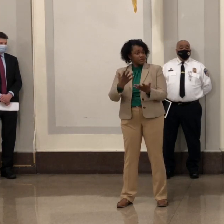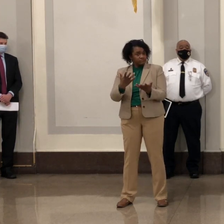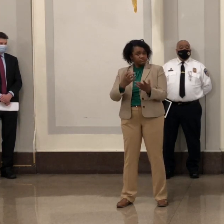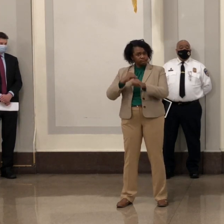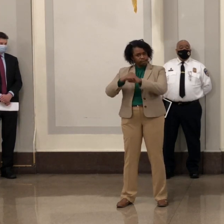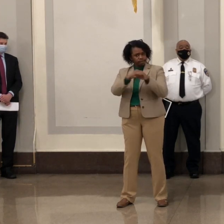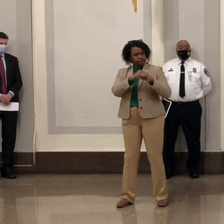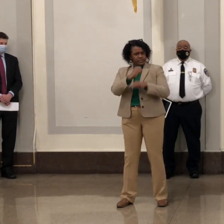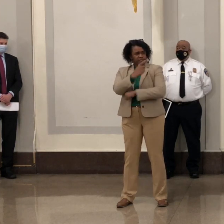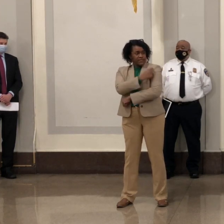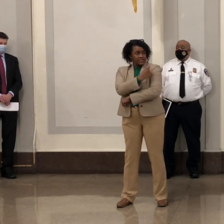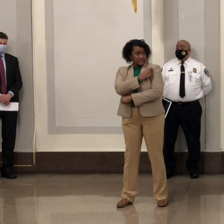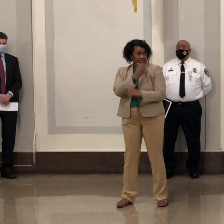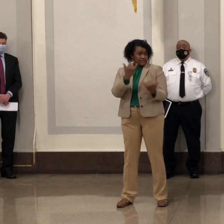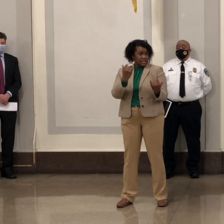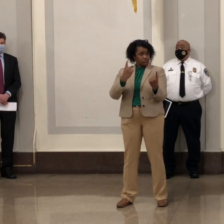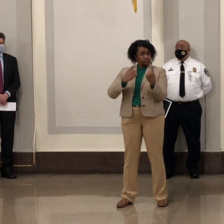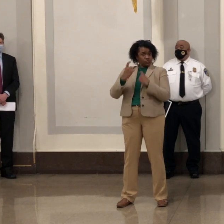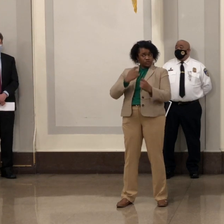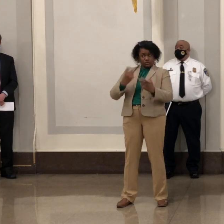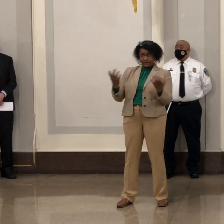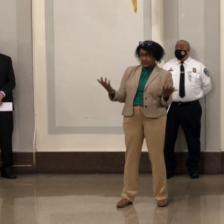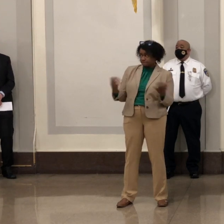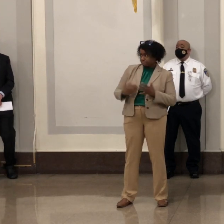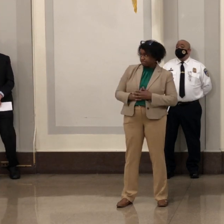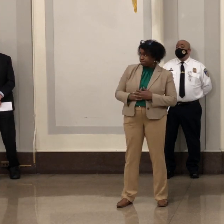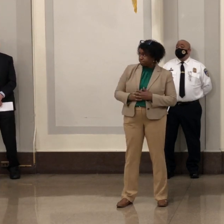vaccinated. Now we'll take questions.